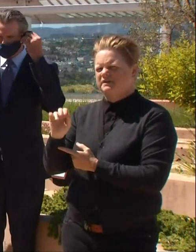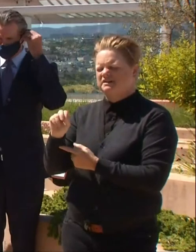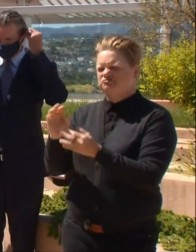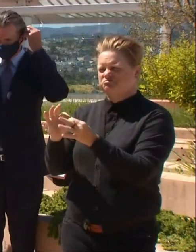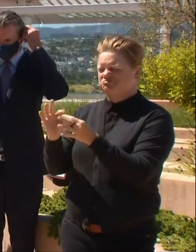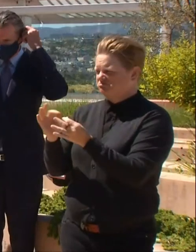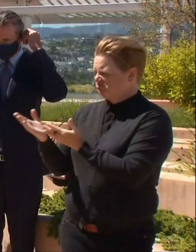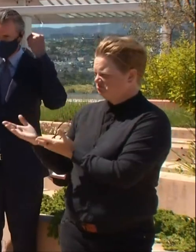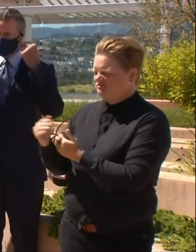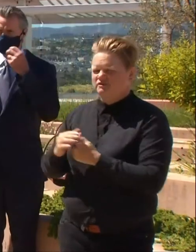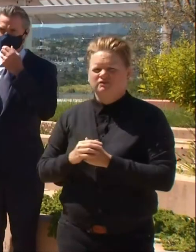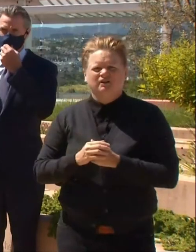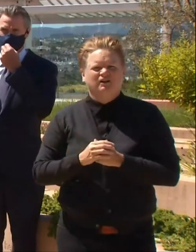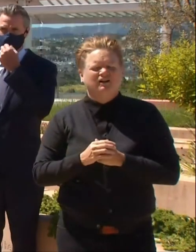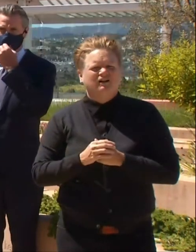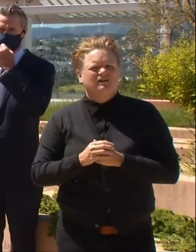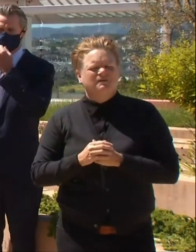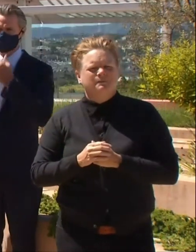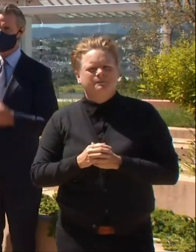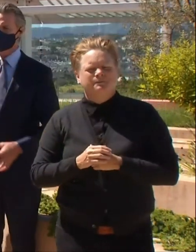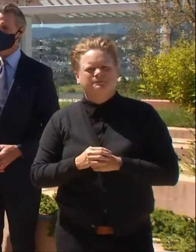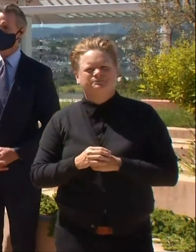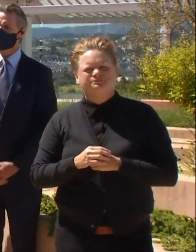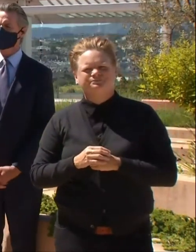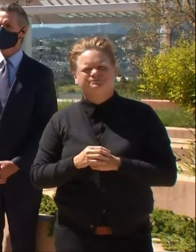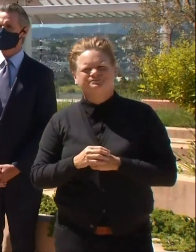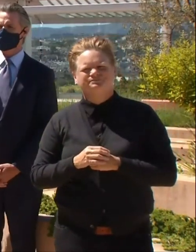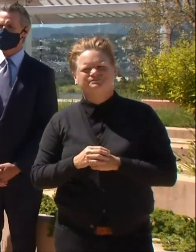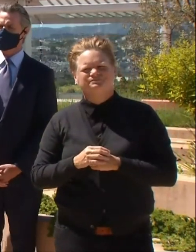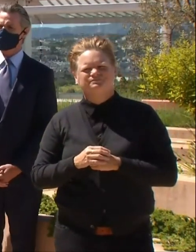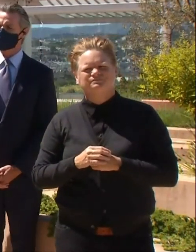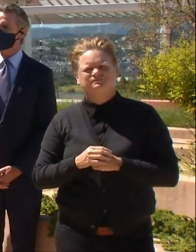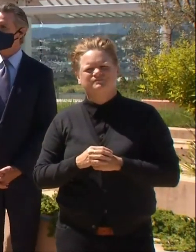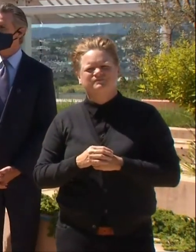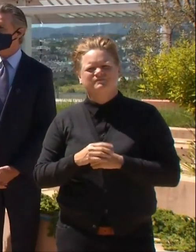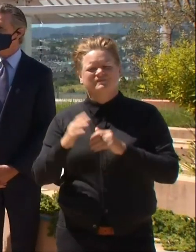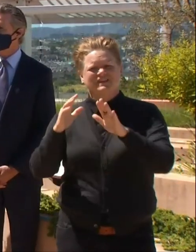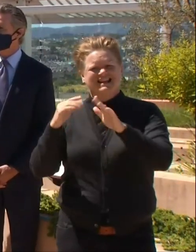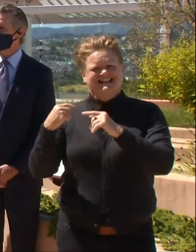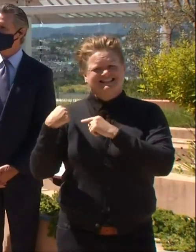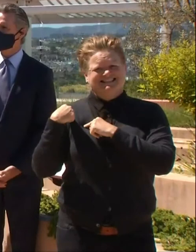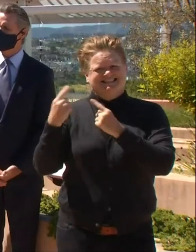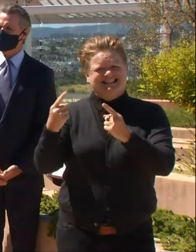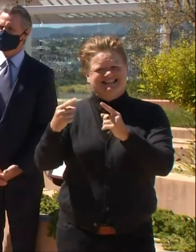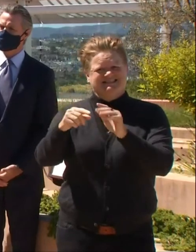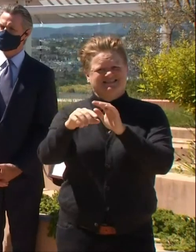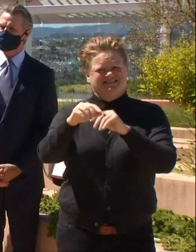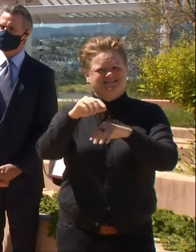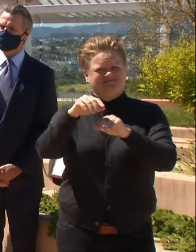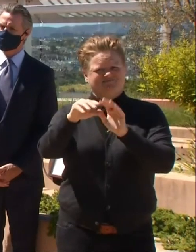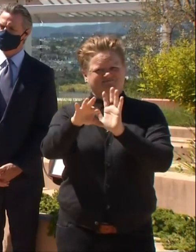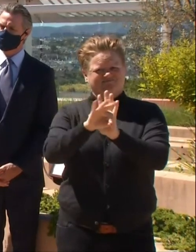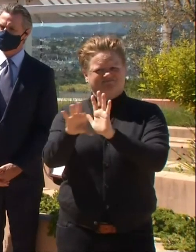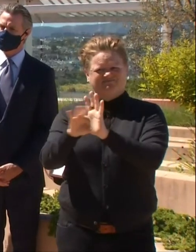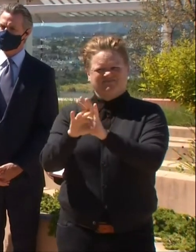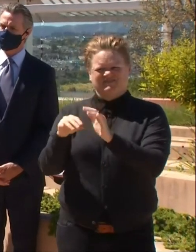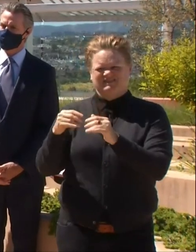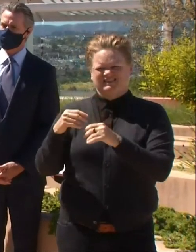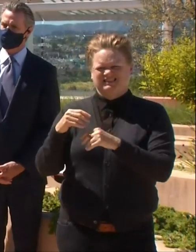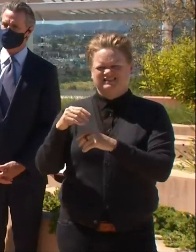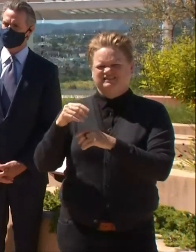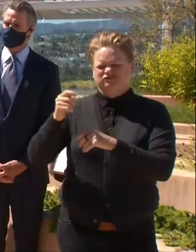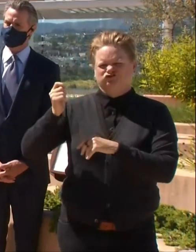Certainly, since the confirmation of the last few justices, we know that the NRA and the gun lobby is making